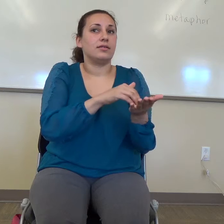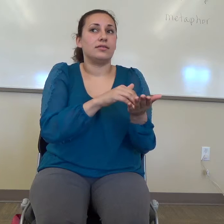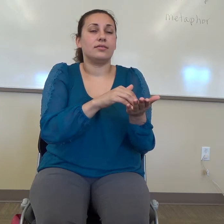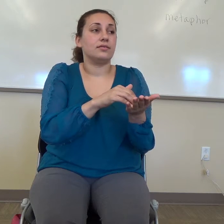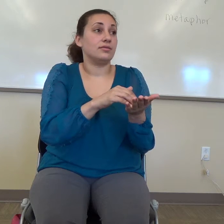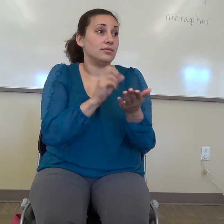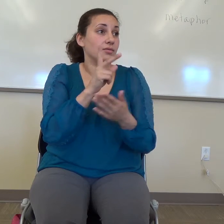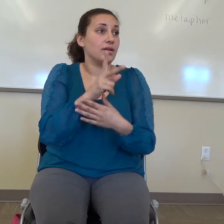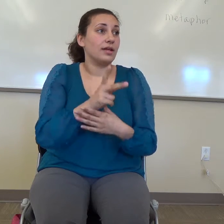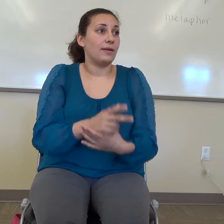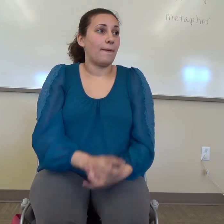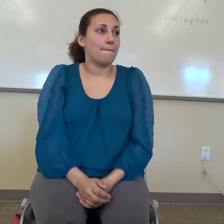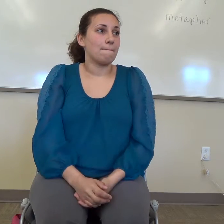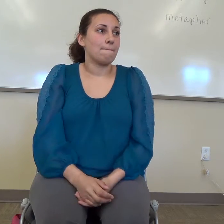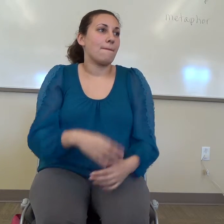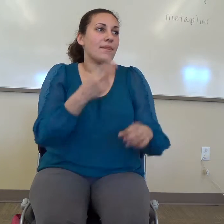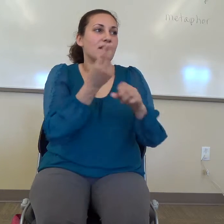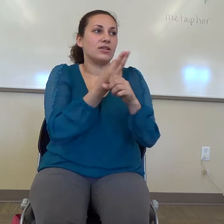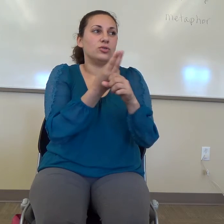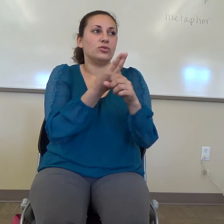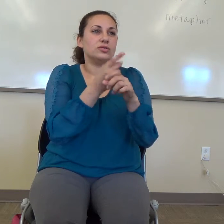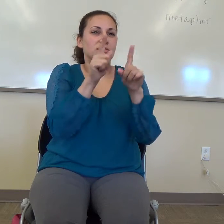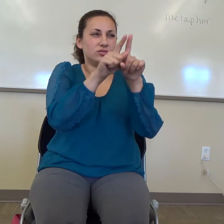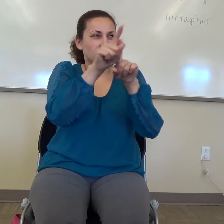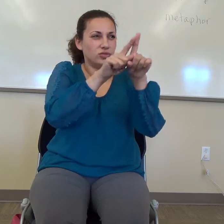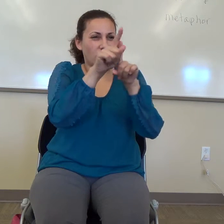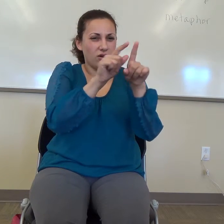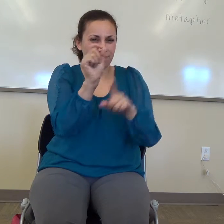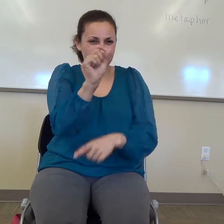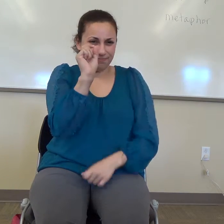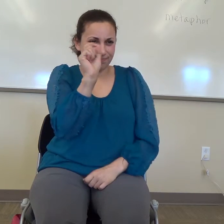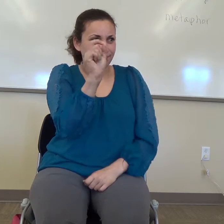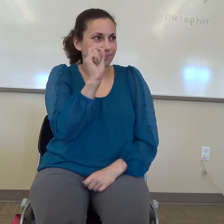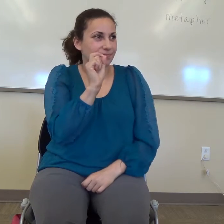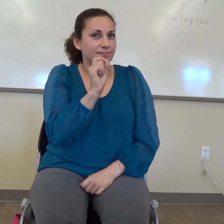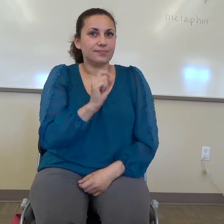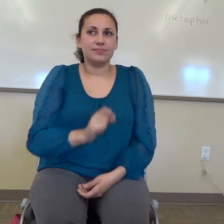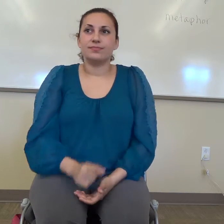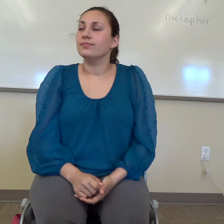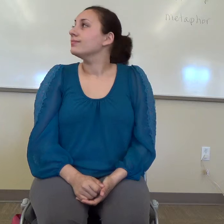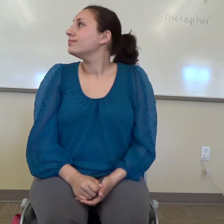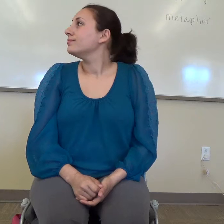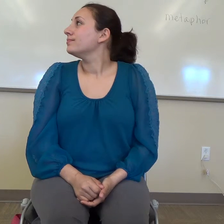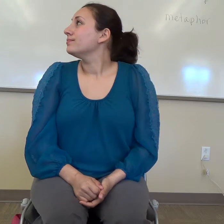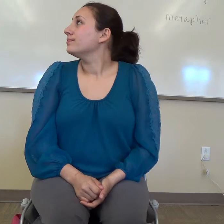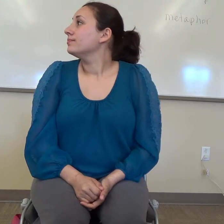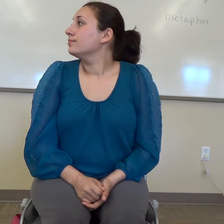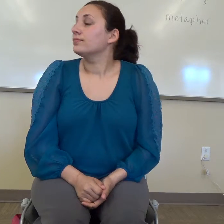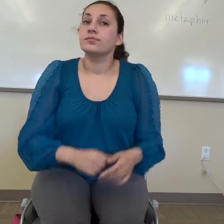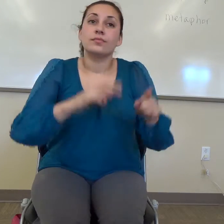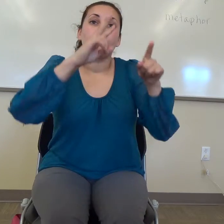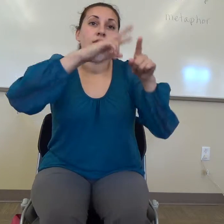the asterisk clues. We have some asterisk clues down here. Okay. Vocabulary.